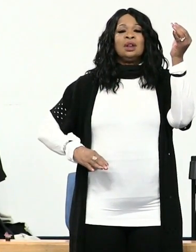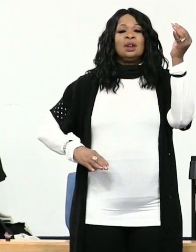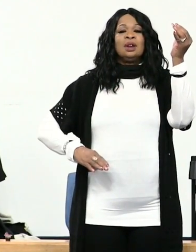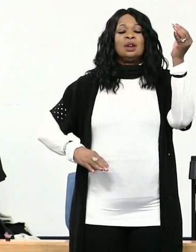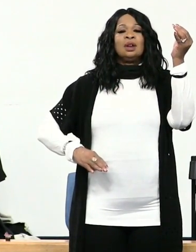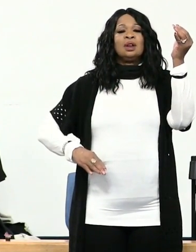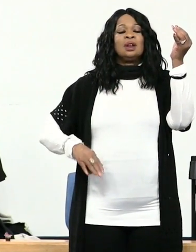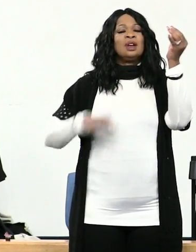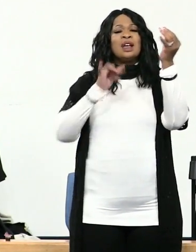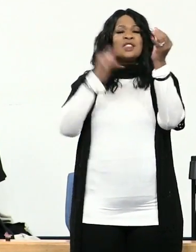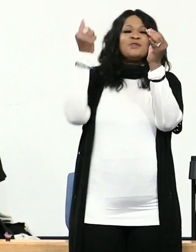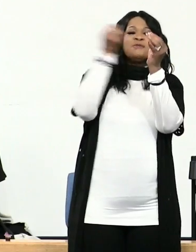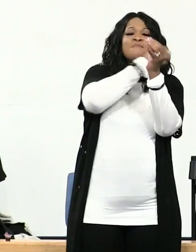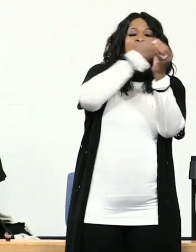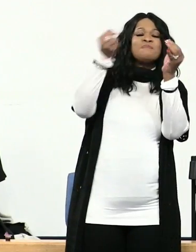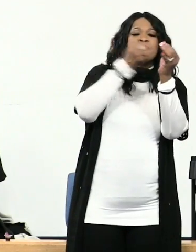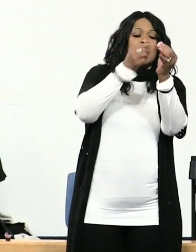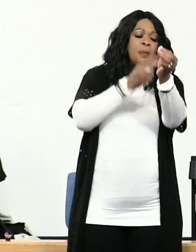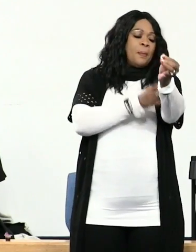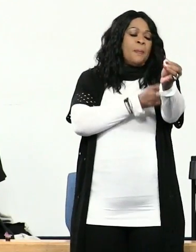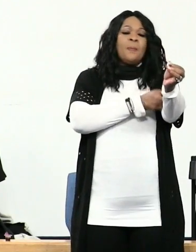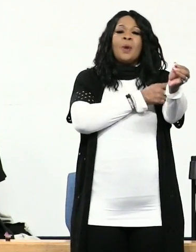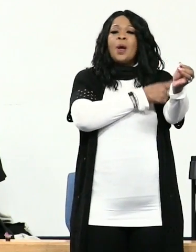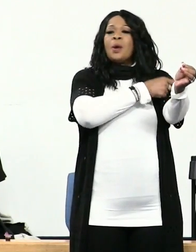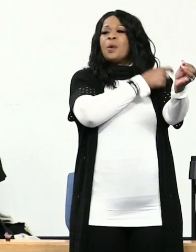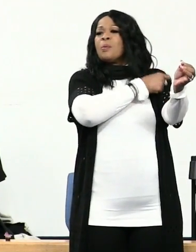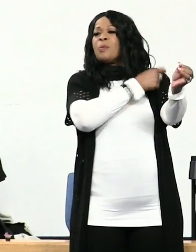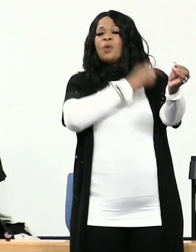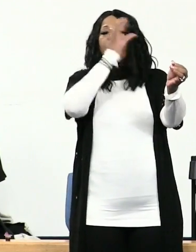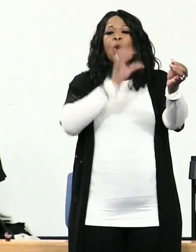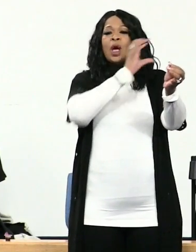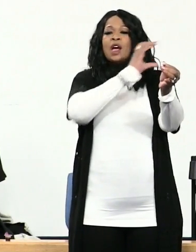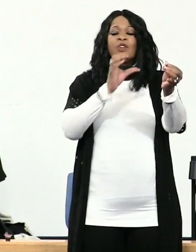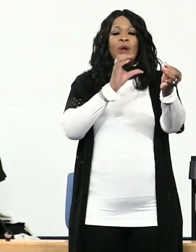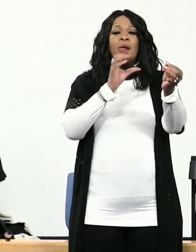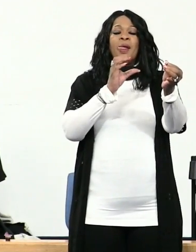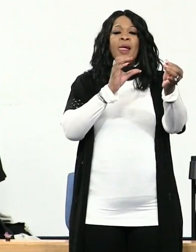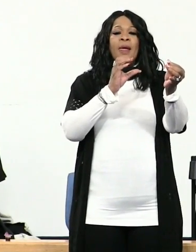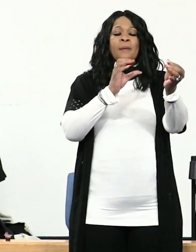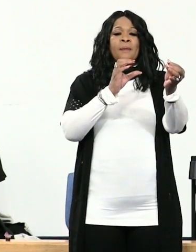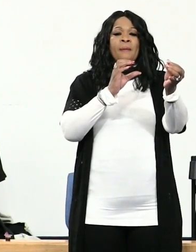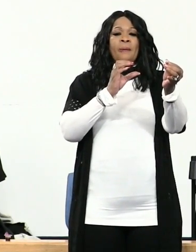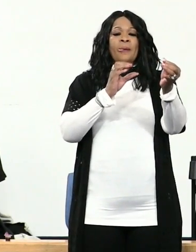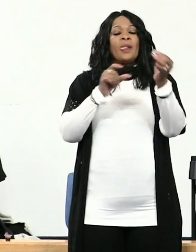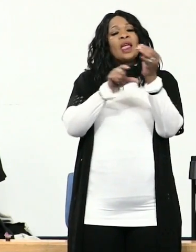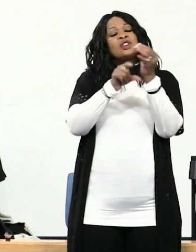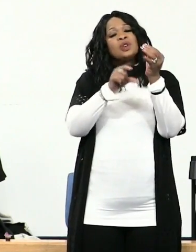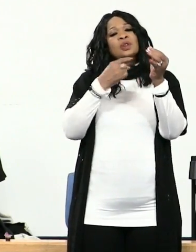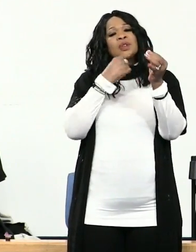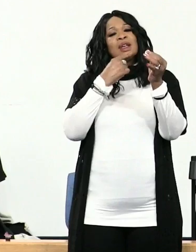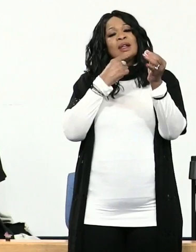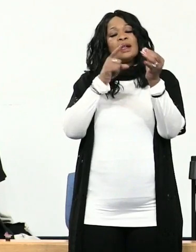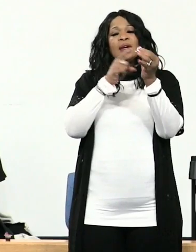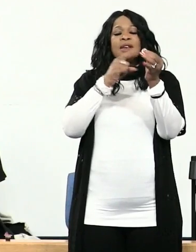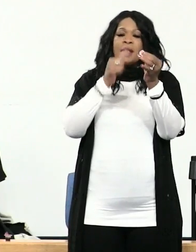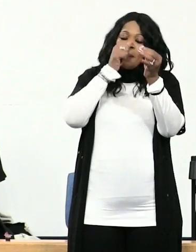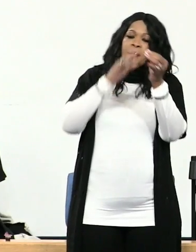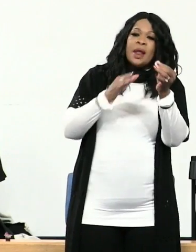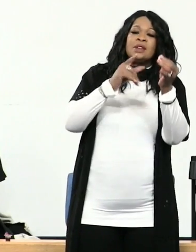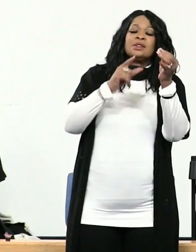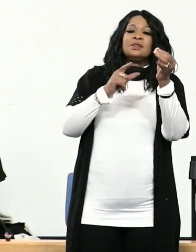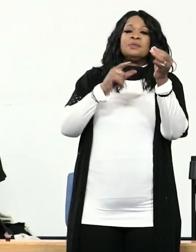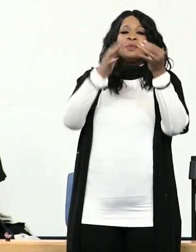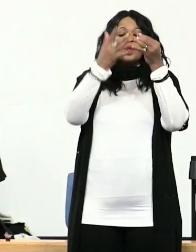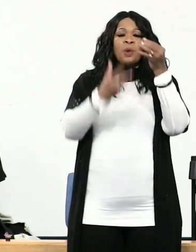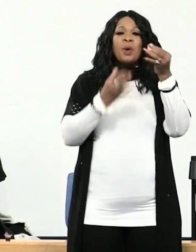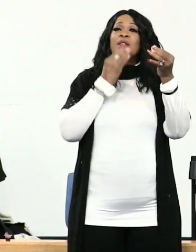was beaten and bruised on Calvary. As the scripture says, as he blessed the bread and gave thanks for